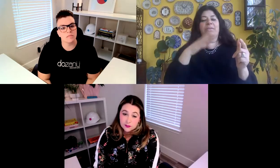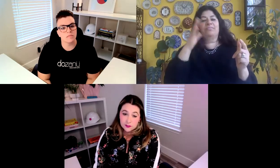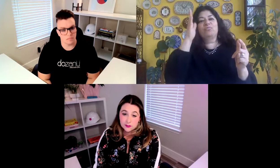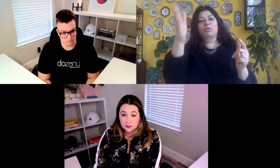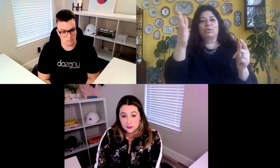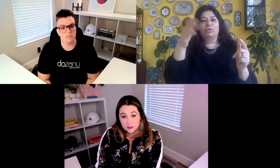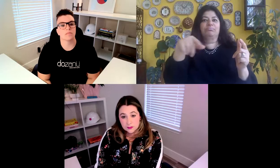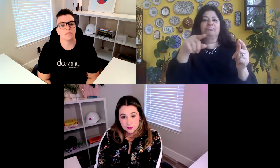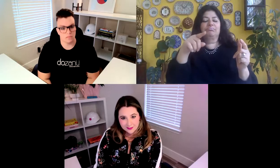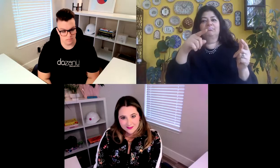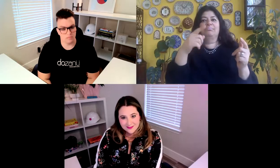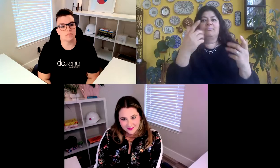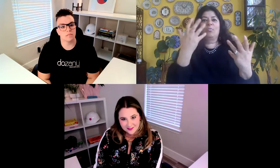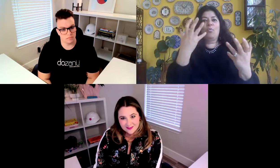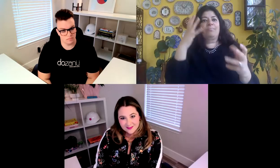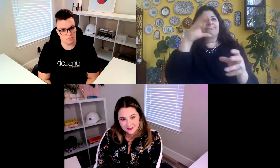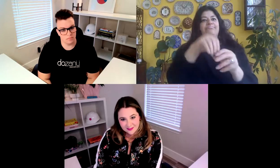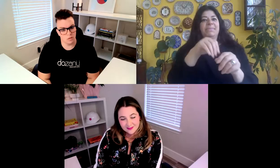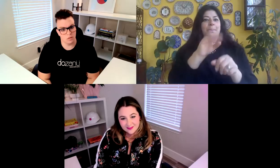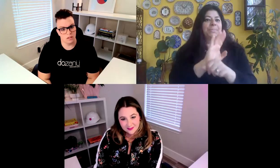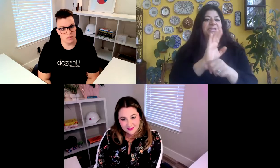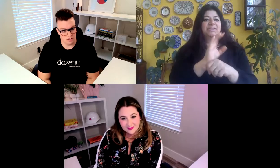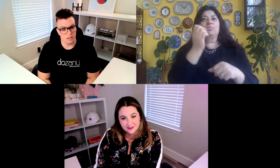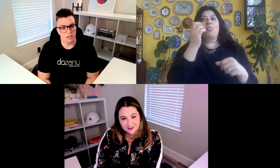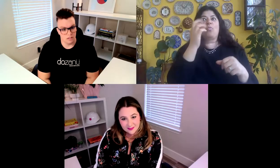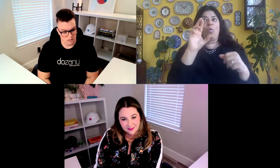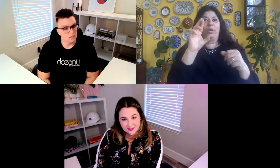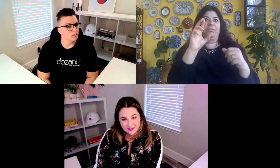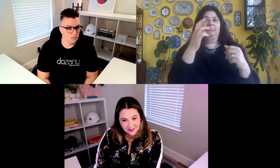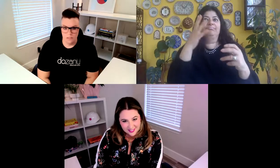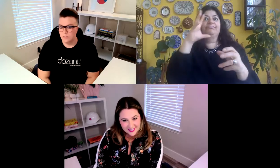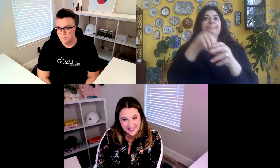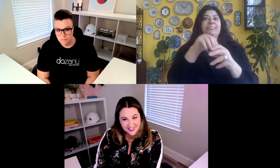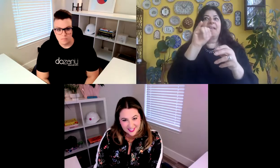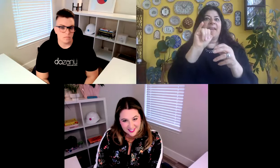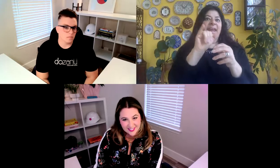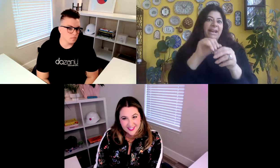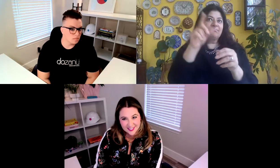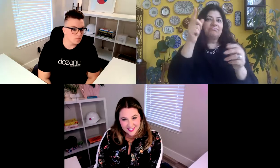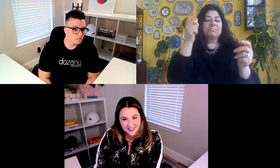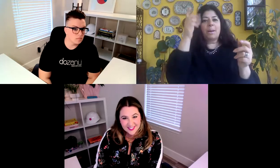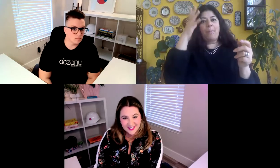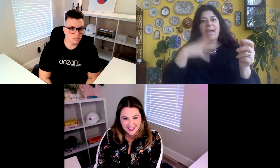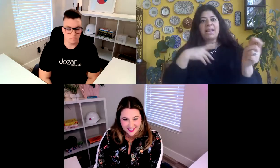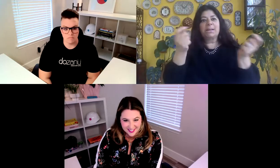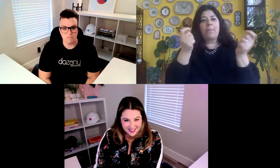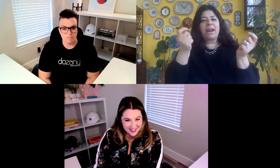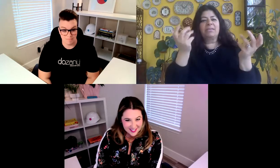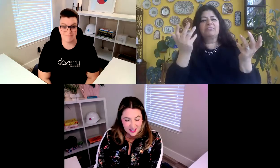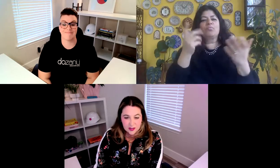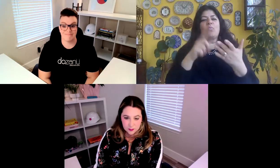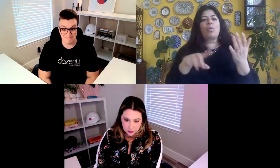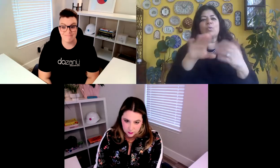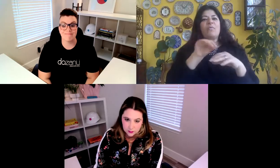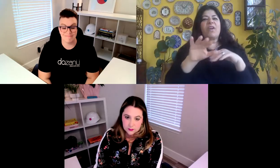absolutely. And this is Sophia. And you know, for the future deaf women that are coming up in business and want to be involved in any